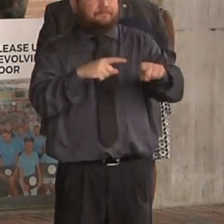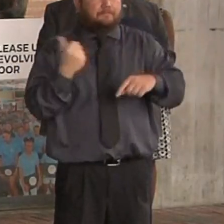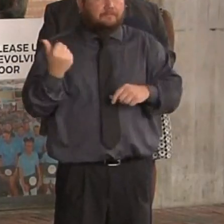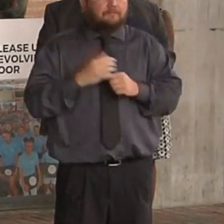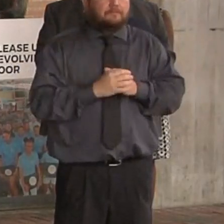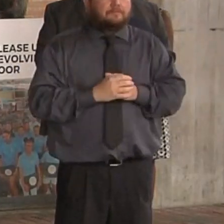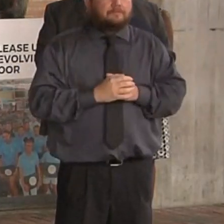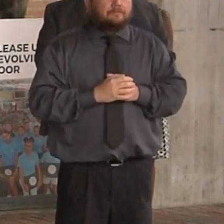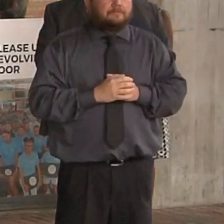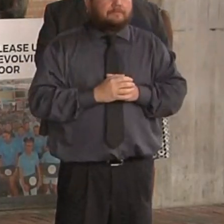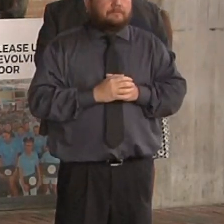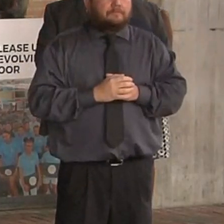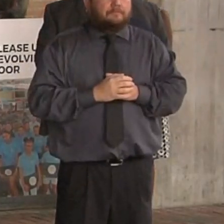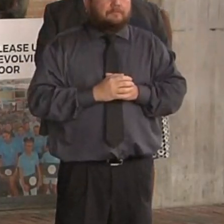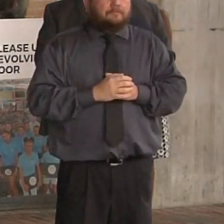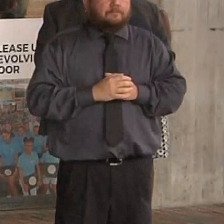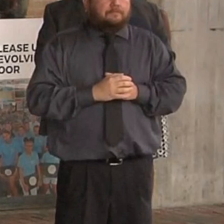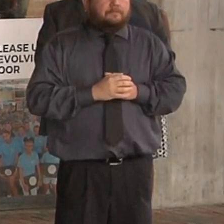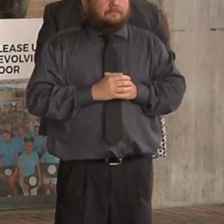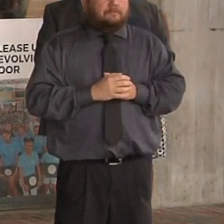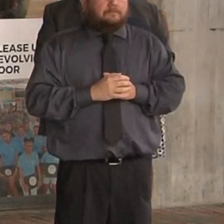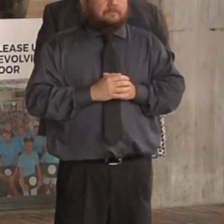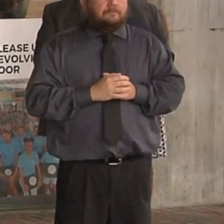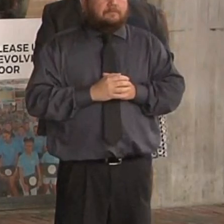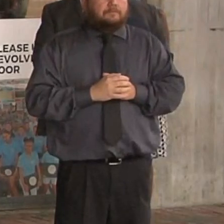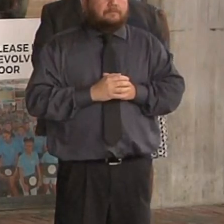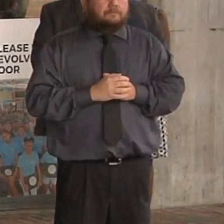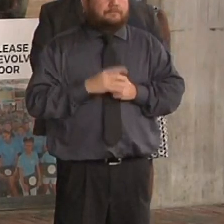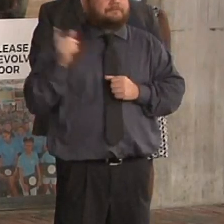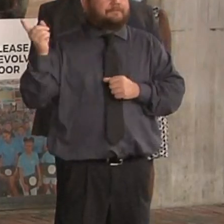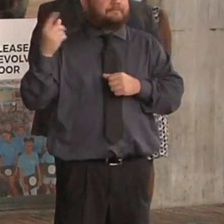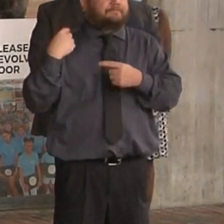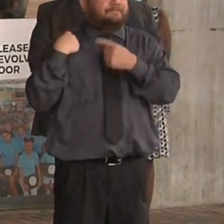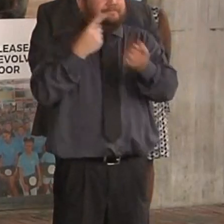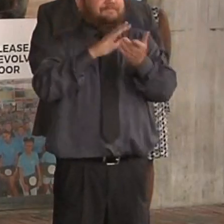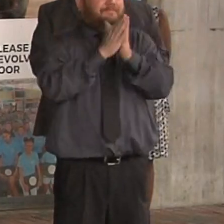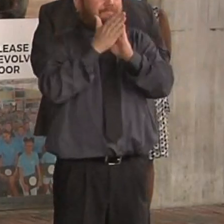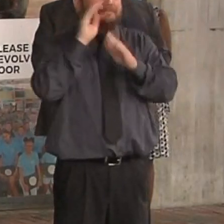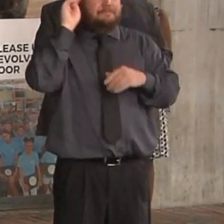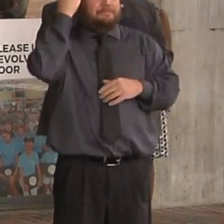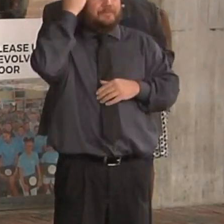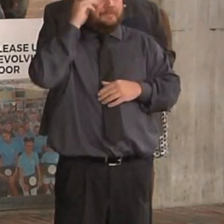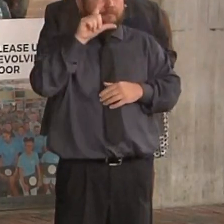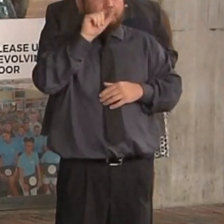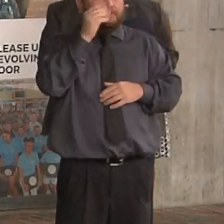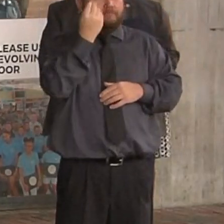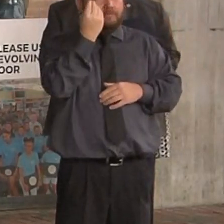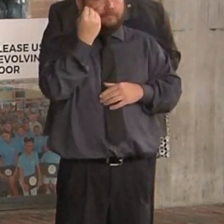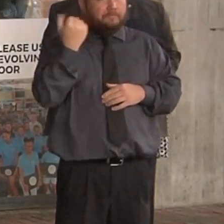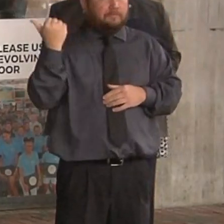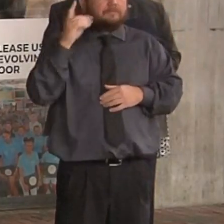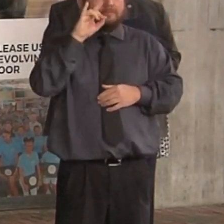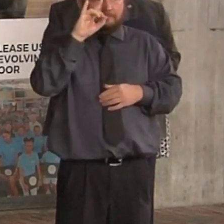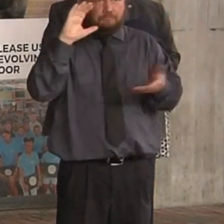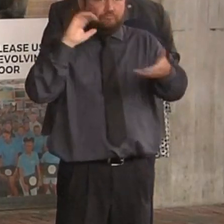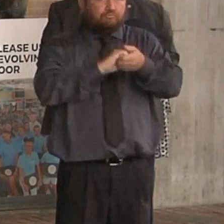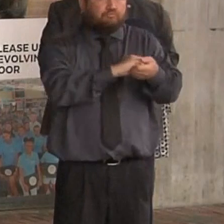mayor in 2014, I took very bold steps then with the police department in putting in reforms, changing the way that we do